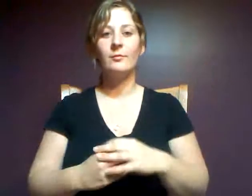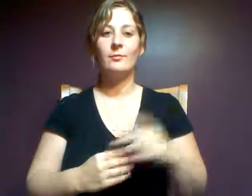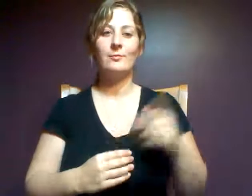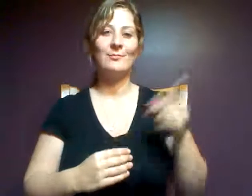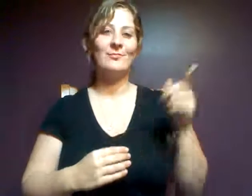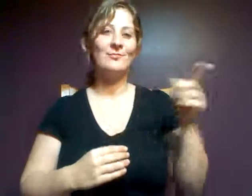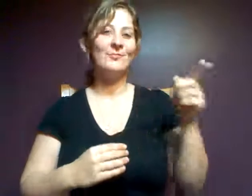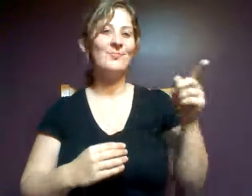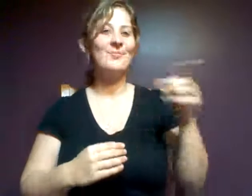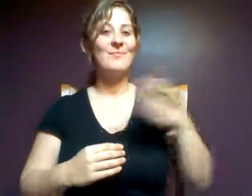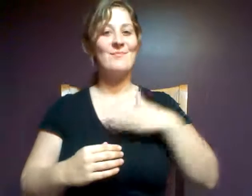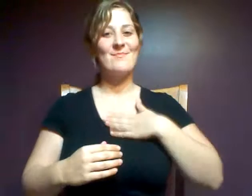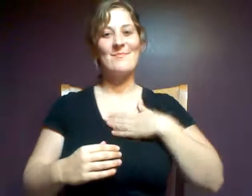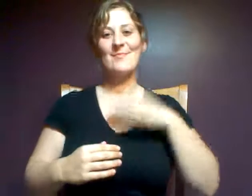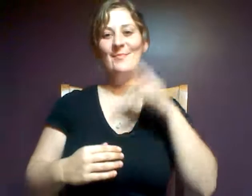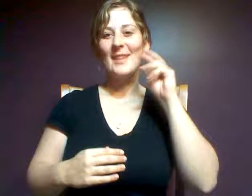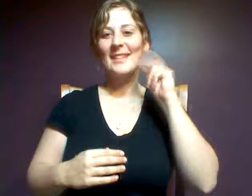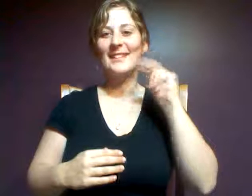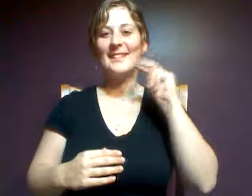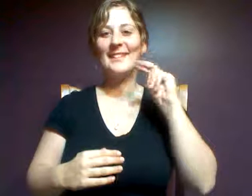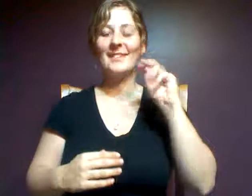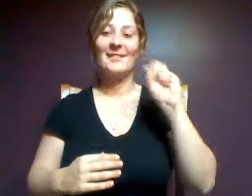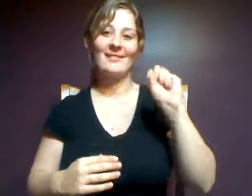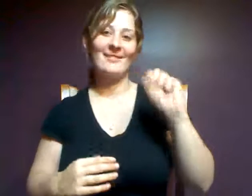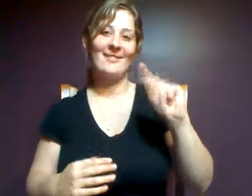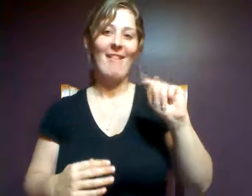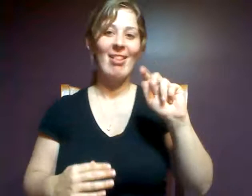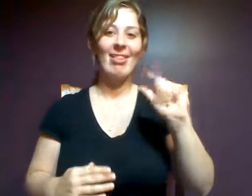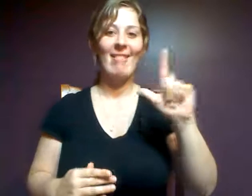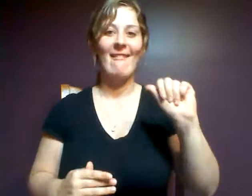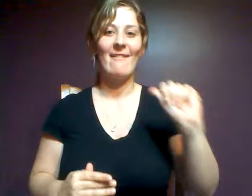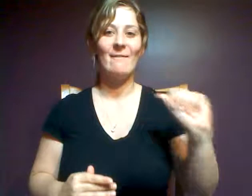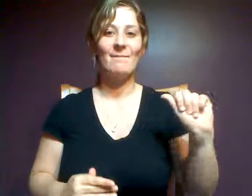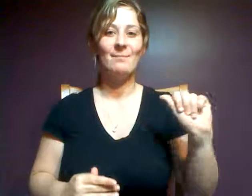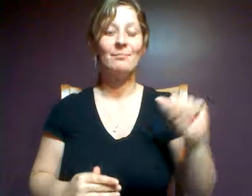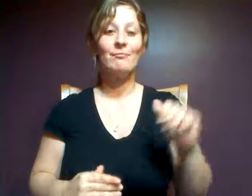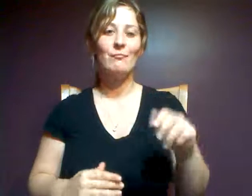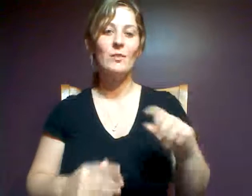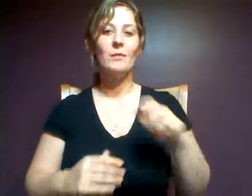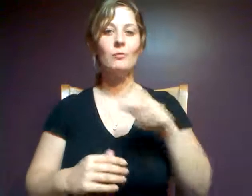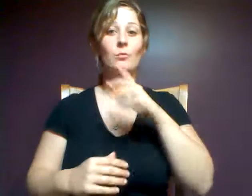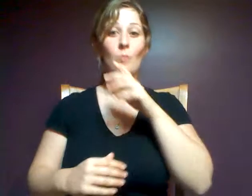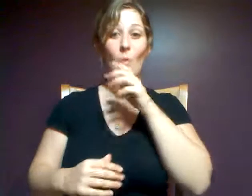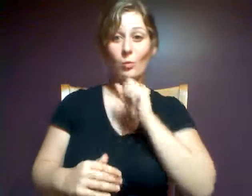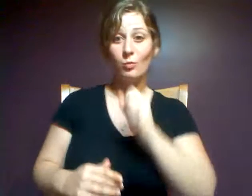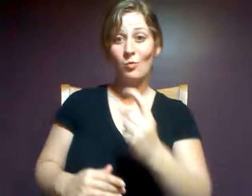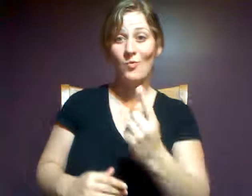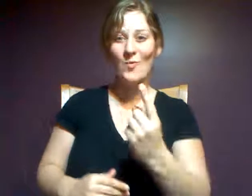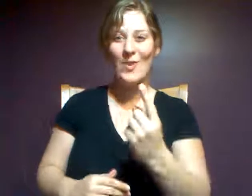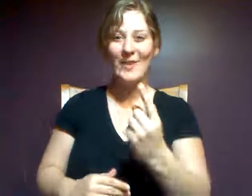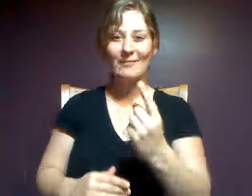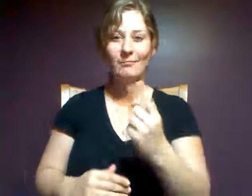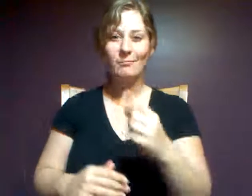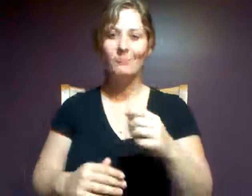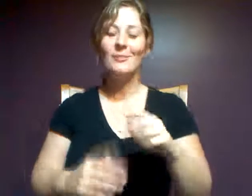This is my niece, Stella. She's just turned 1 and started to walk. And she's walking in that really cool way that 1-year-olds do, kind